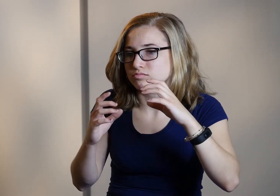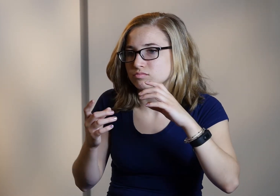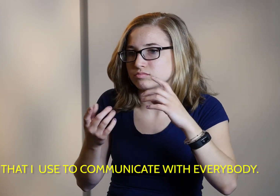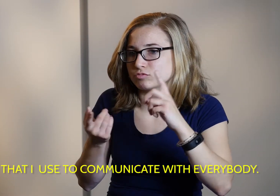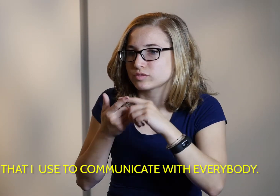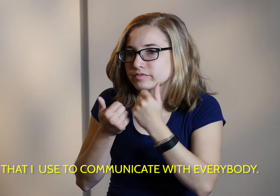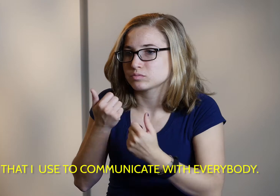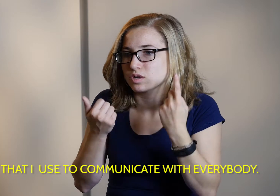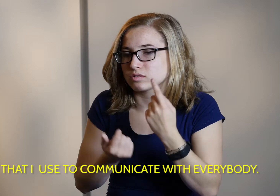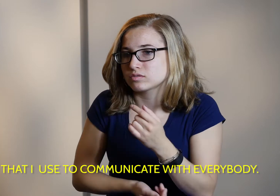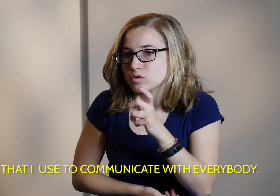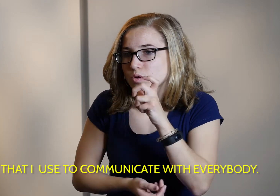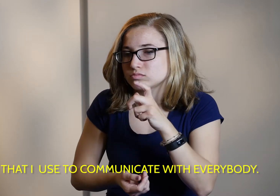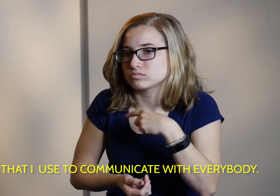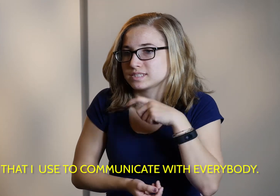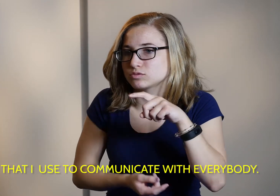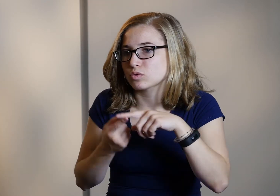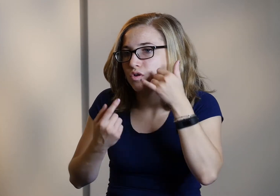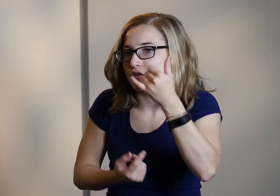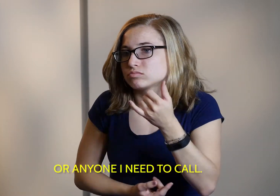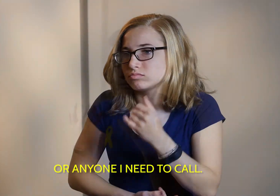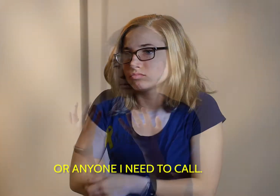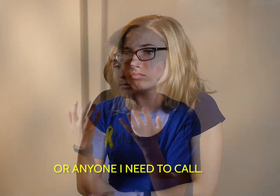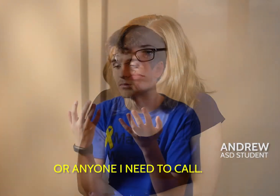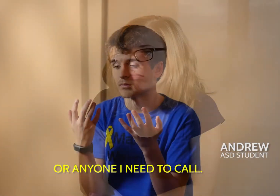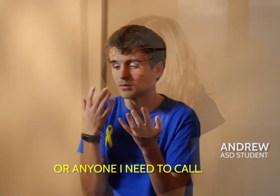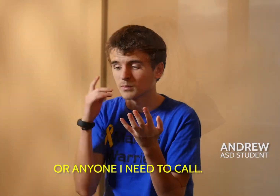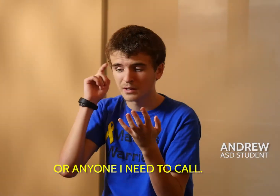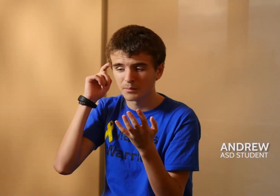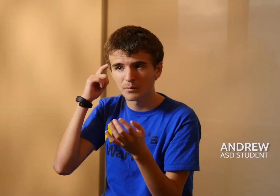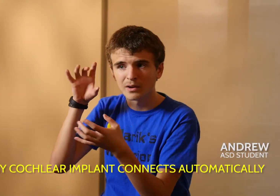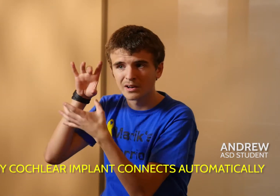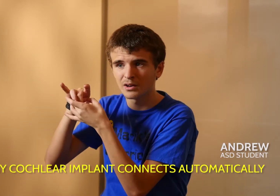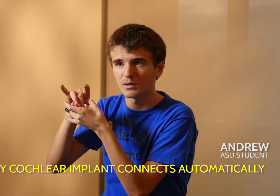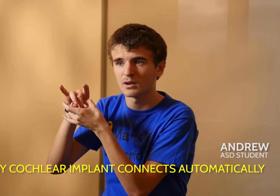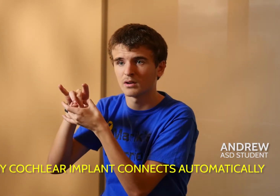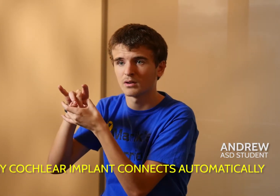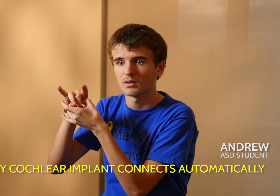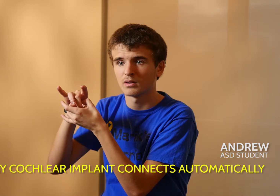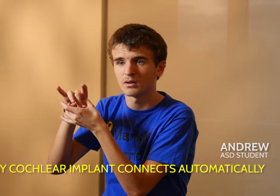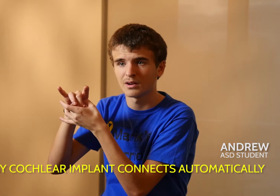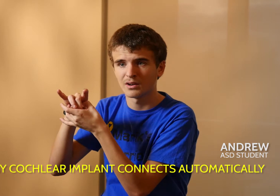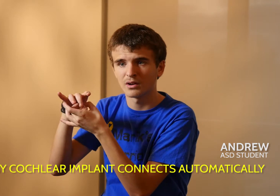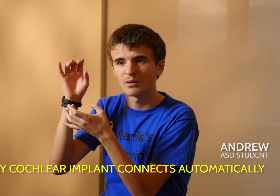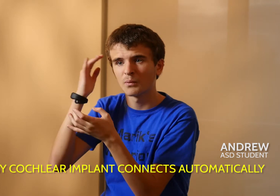that I use to communicate with anybody I need to call. My cochlear implant connects automatically